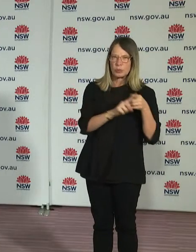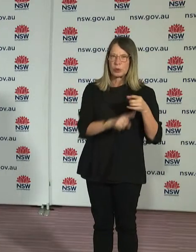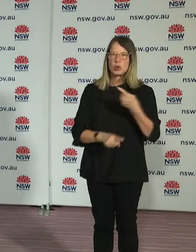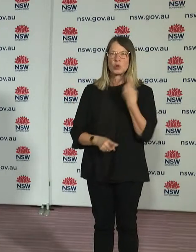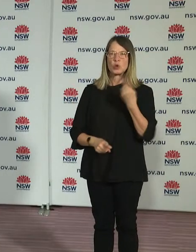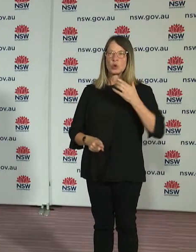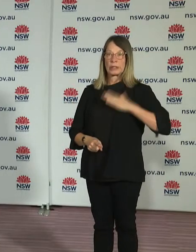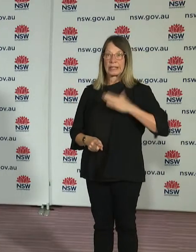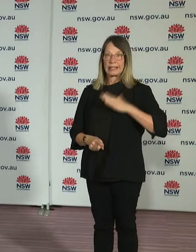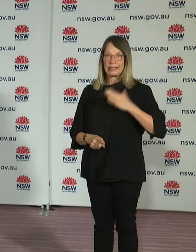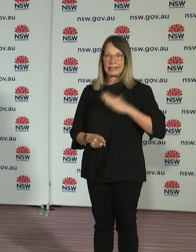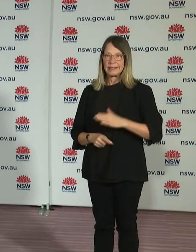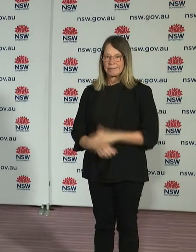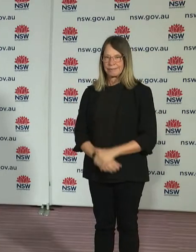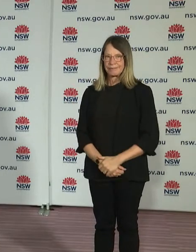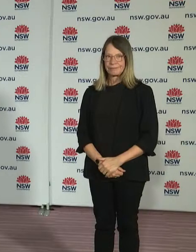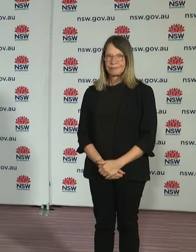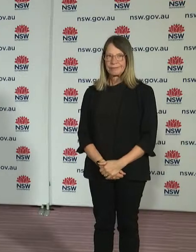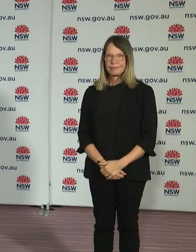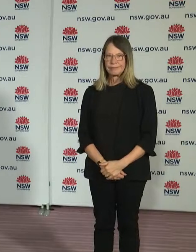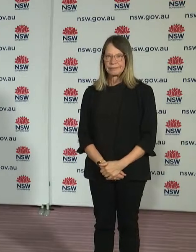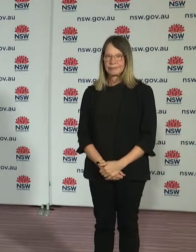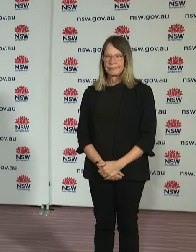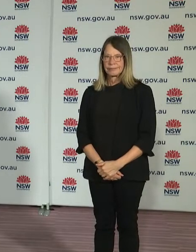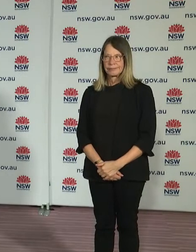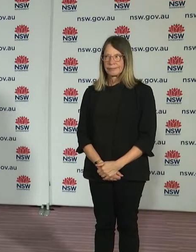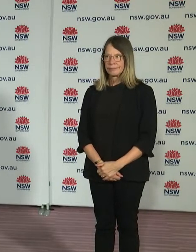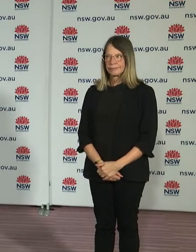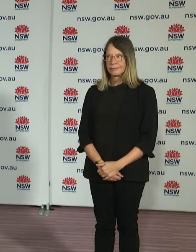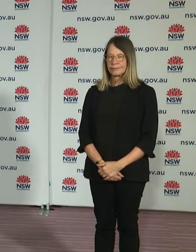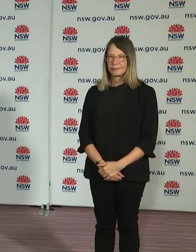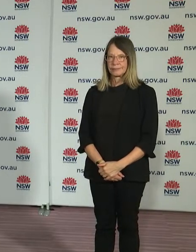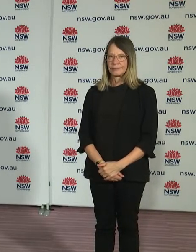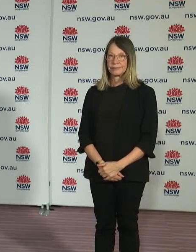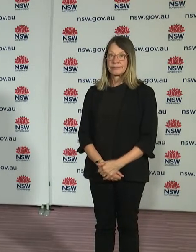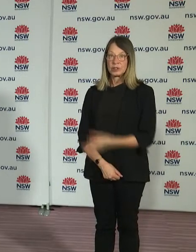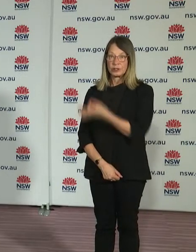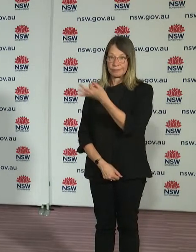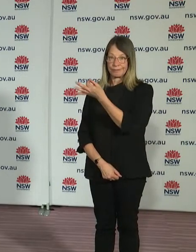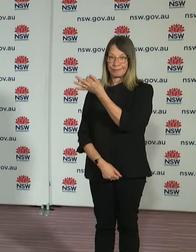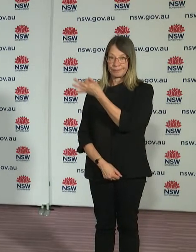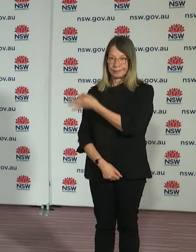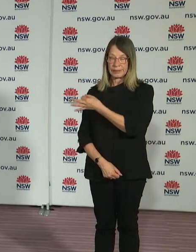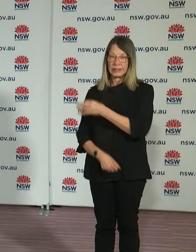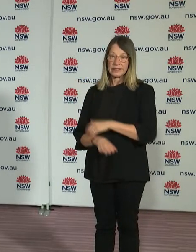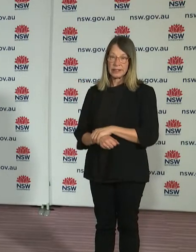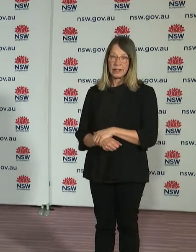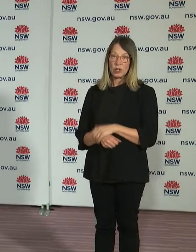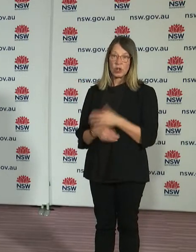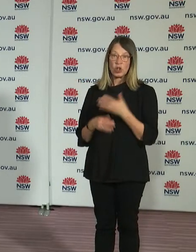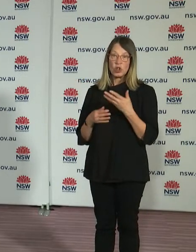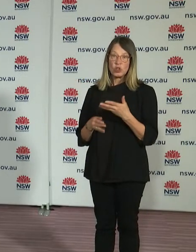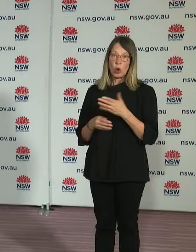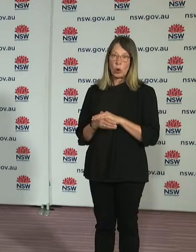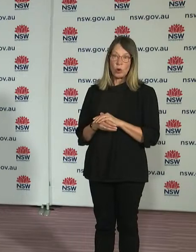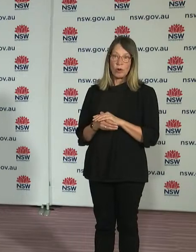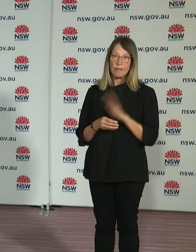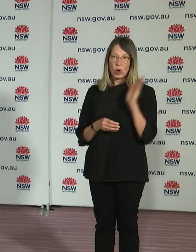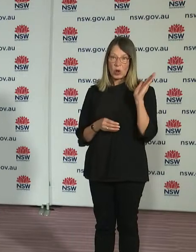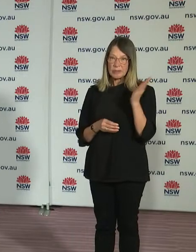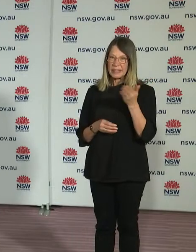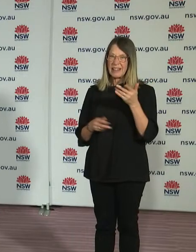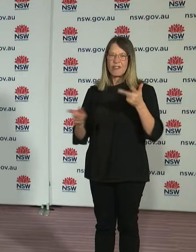limit, the hospitality booking limit is at 20 people for October 11. 20 people can go to the park together and do whatever they